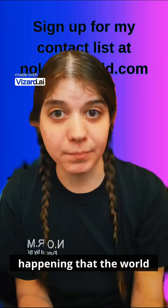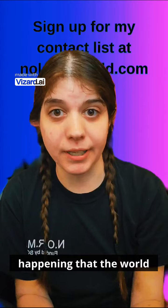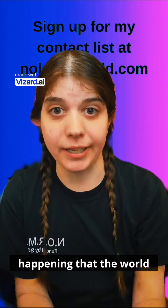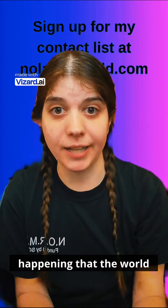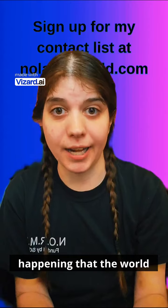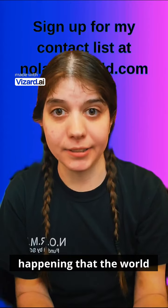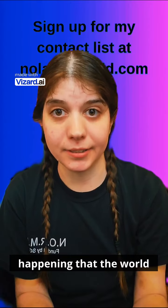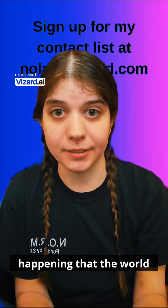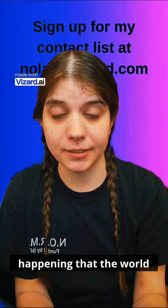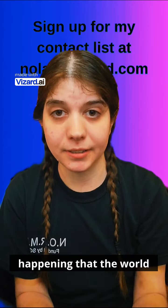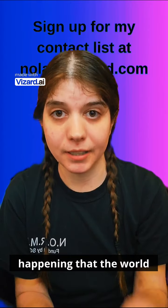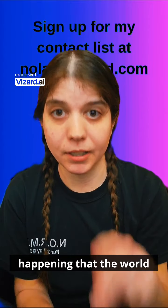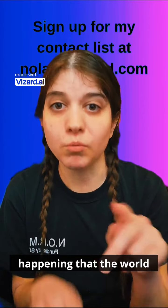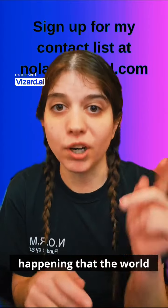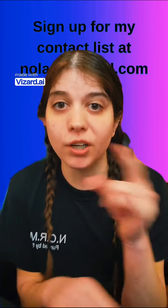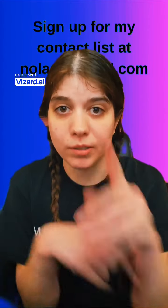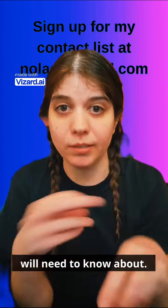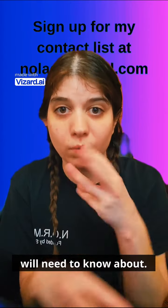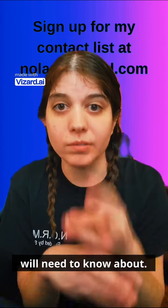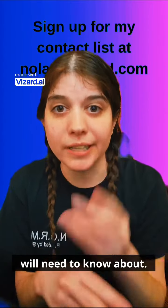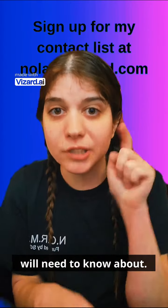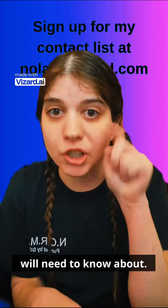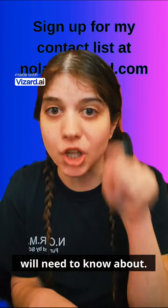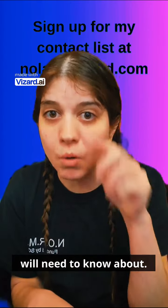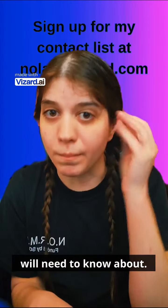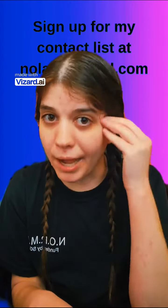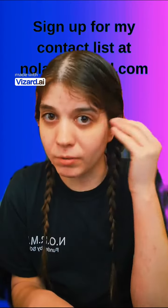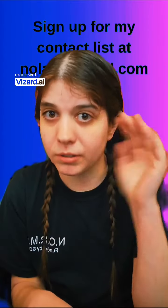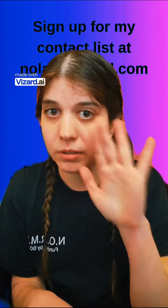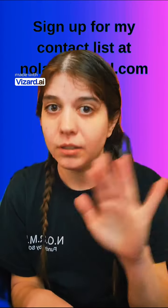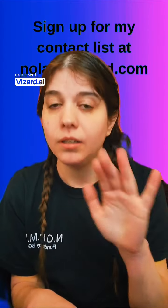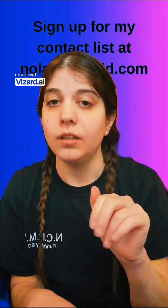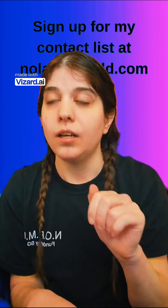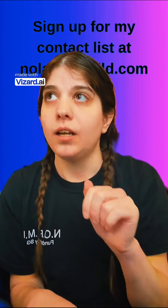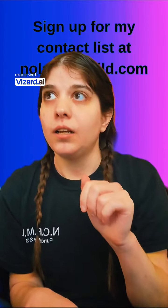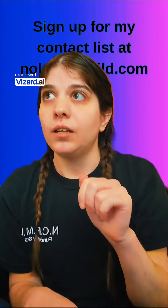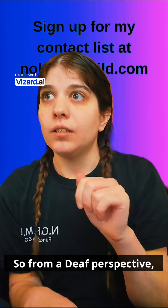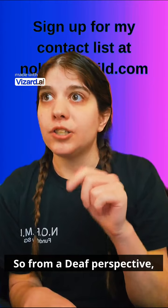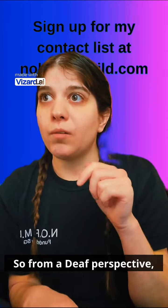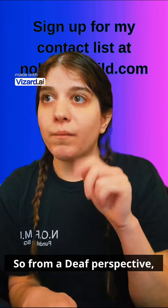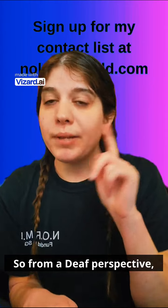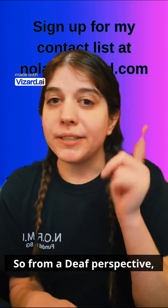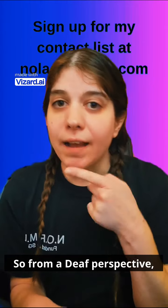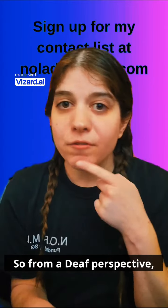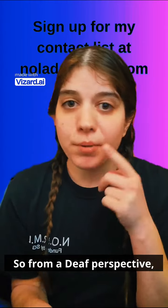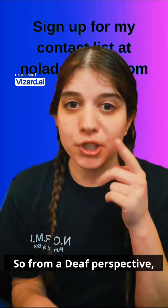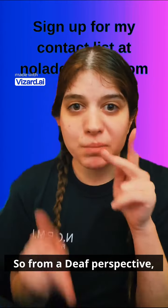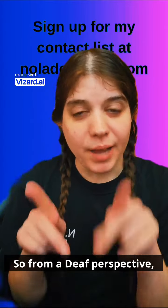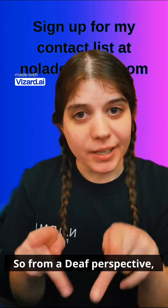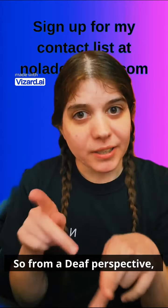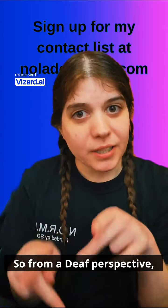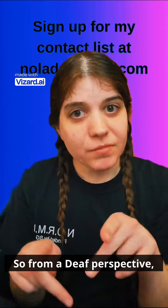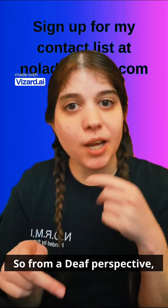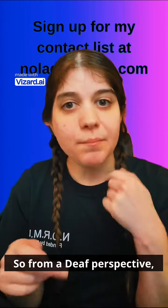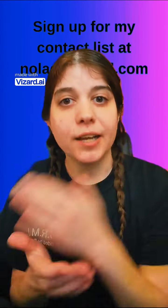happening that the world will need to know about. So from a deaf perspective,